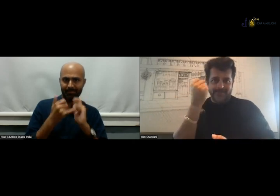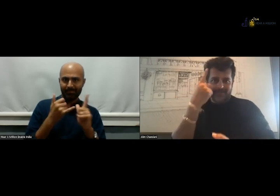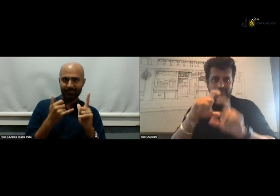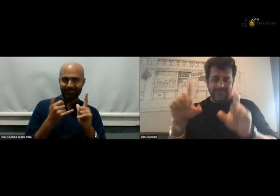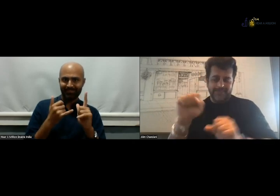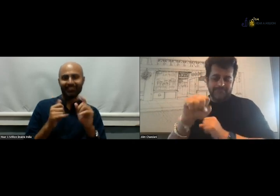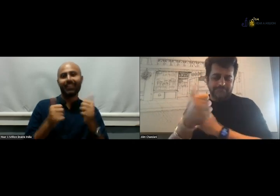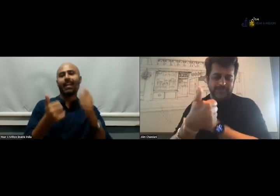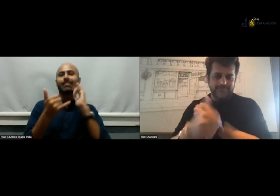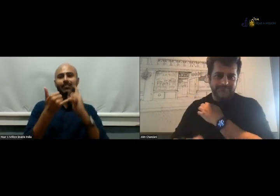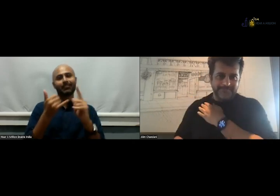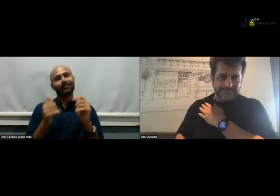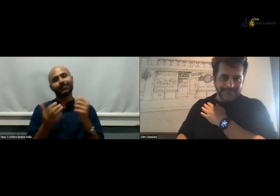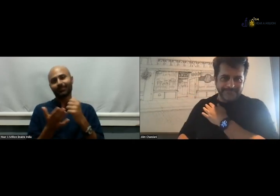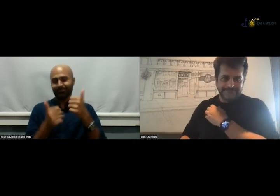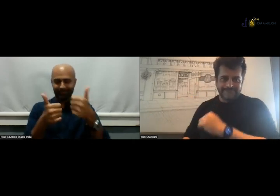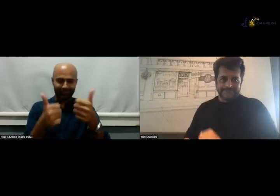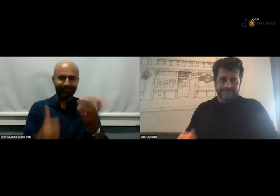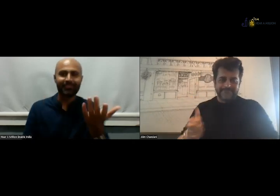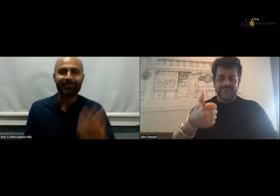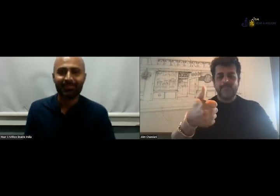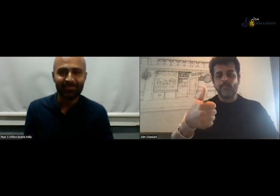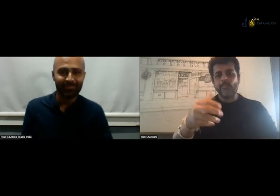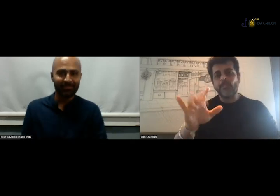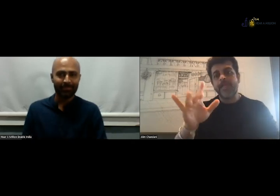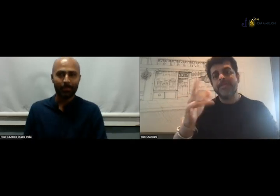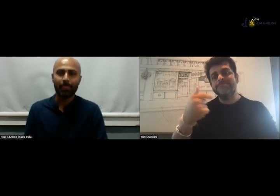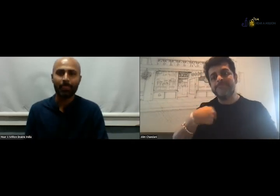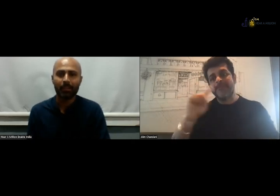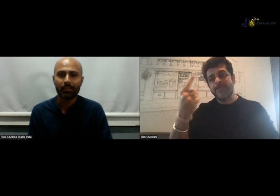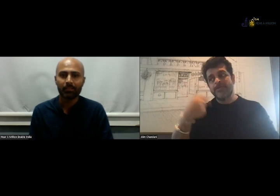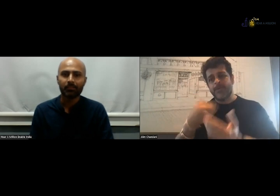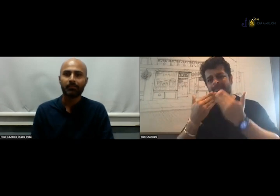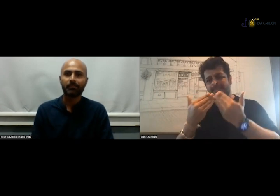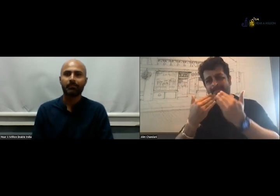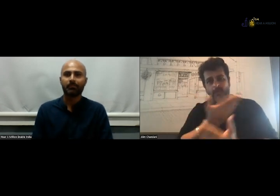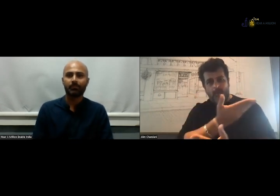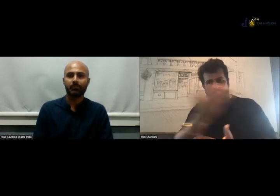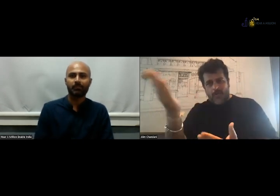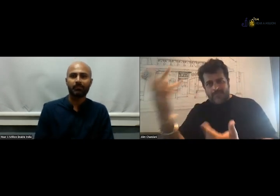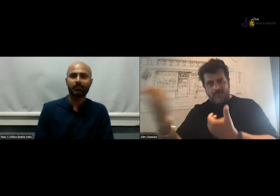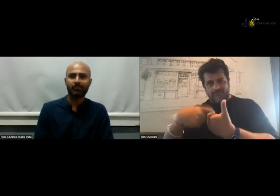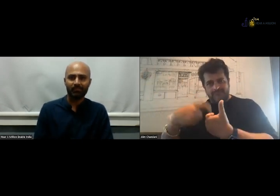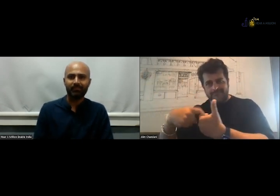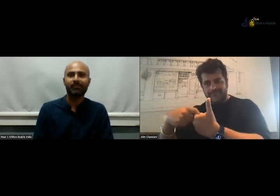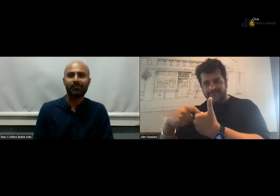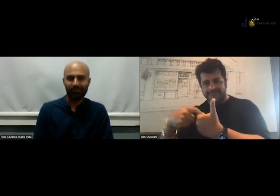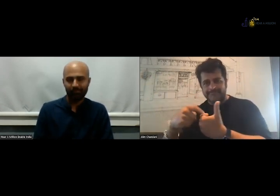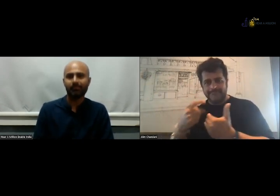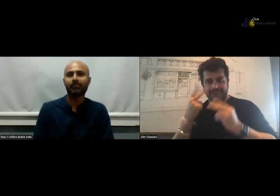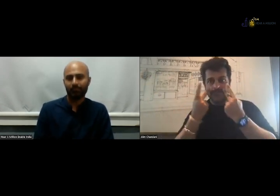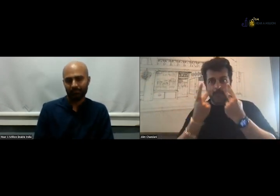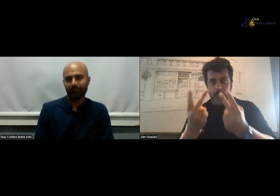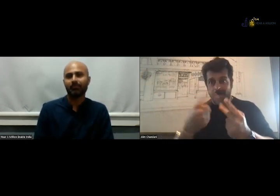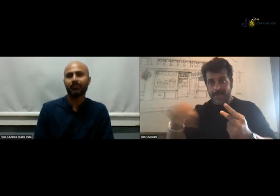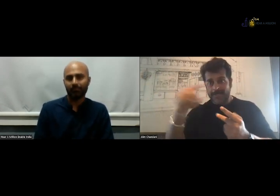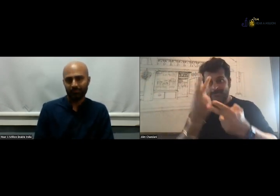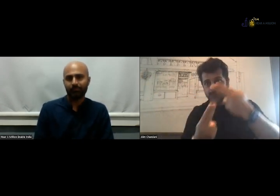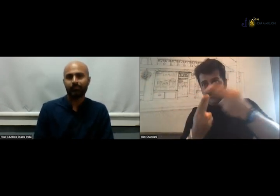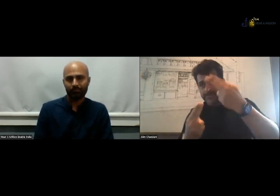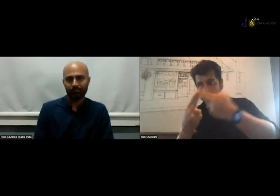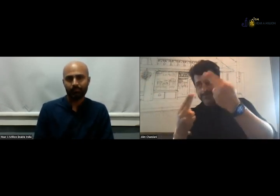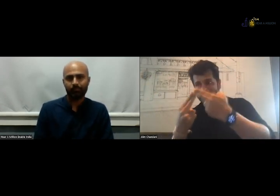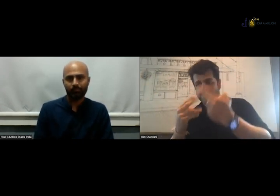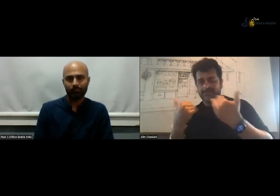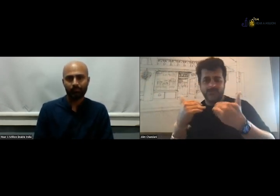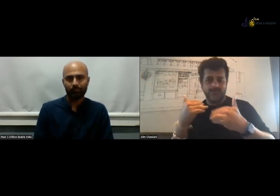Yeah, maybe Deepak, I hope you will understand. Okay, I will do ISL now. So first of all, I would like to thank you everyone